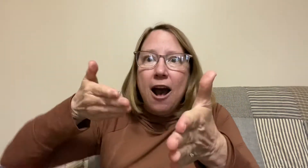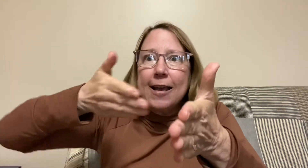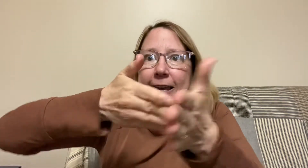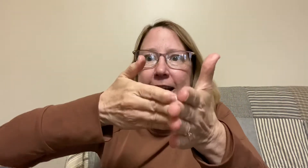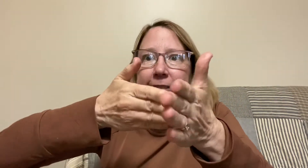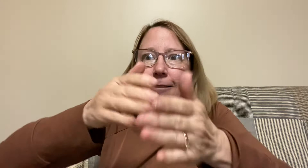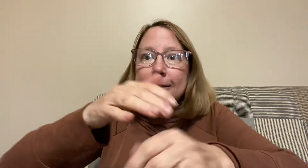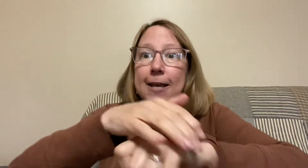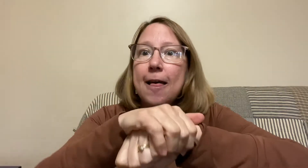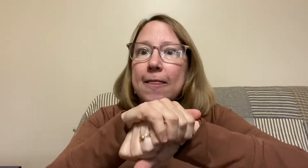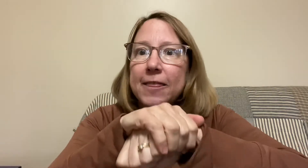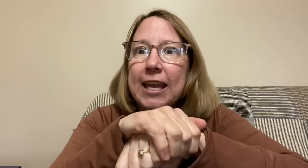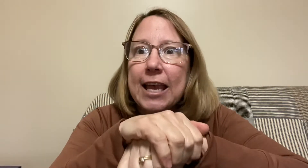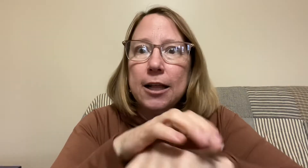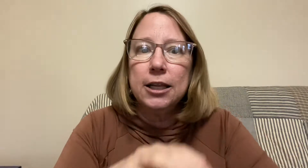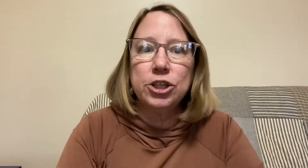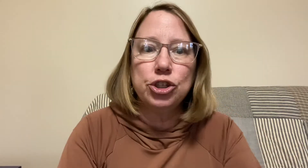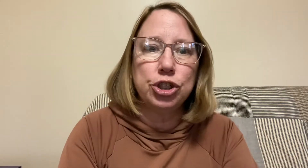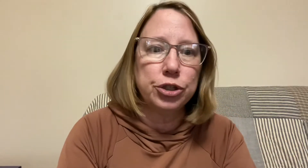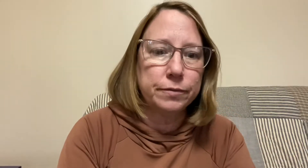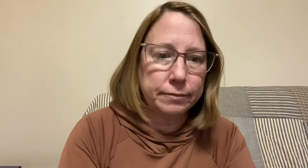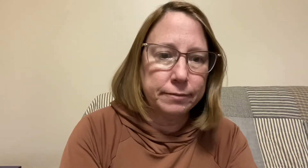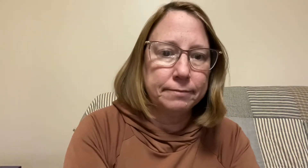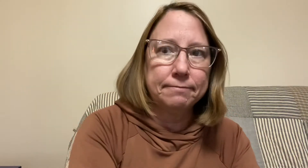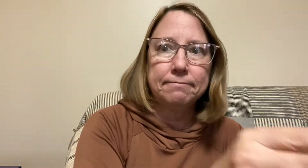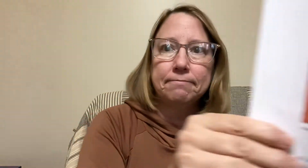Joan, she heard the voices again.